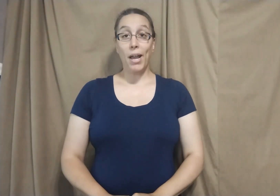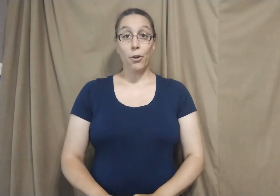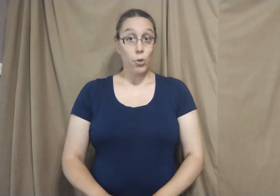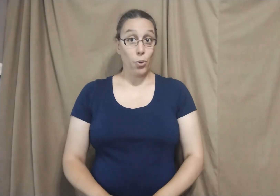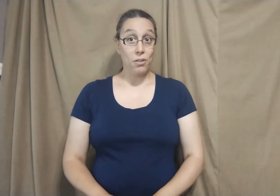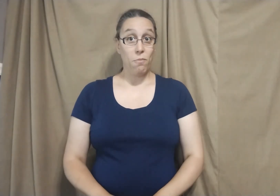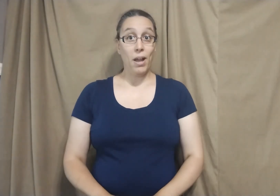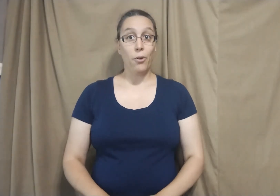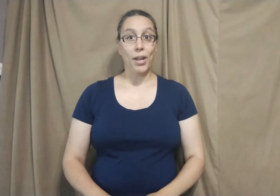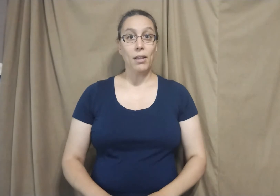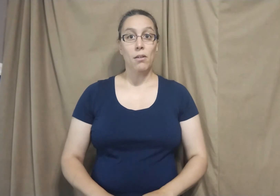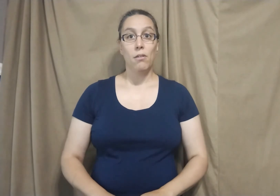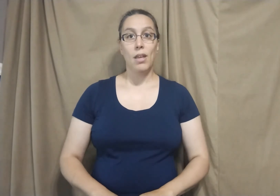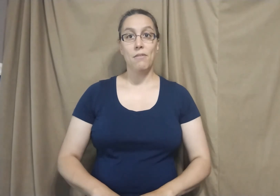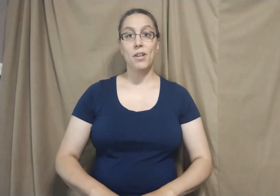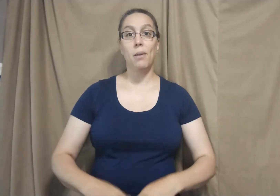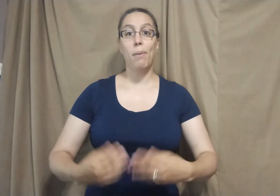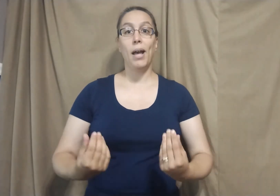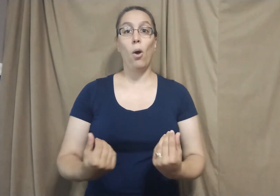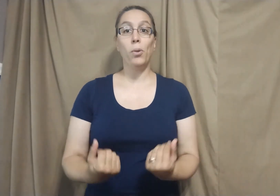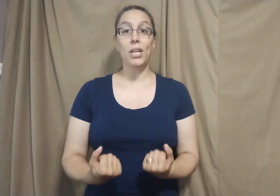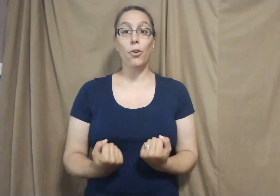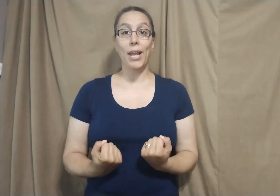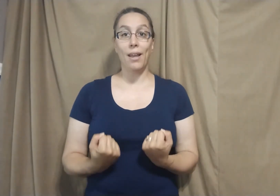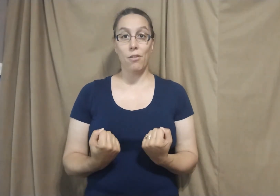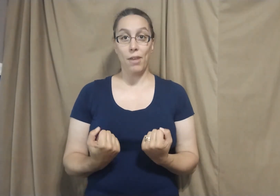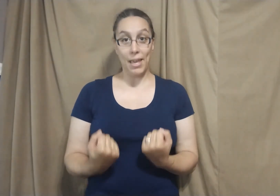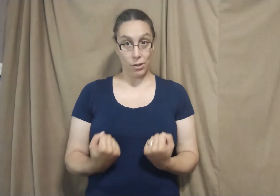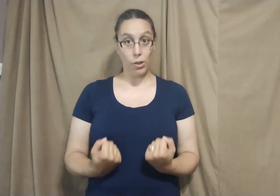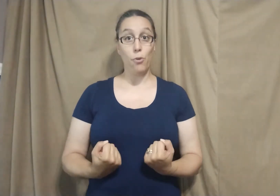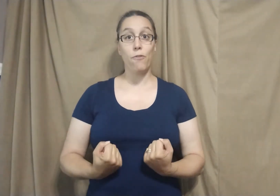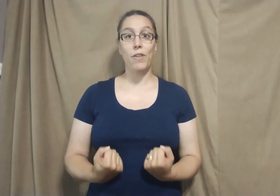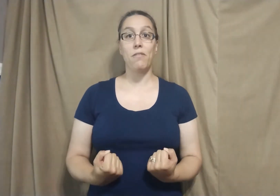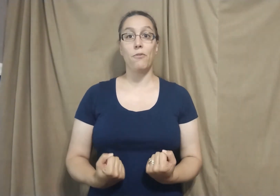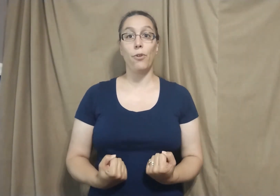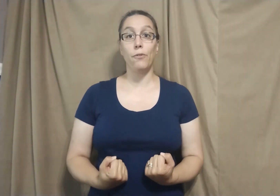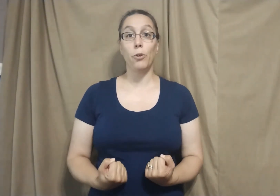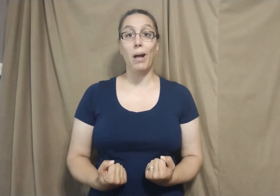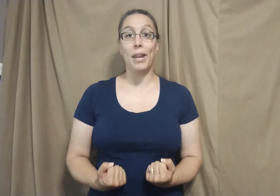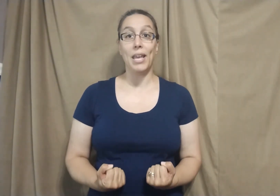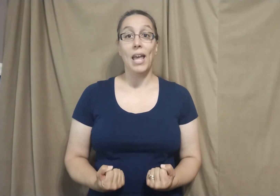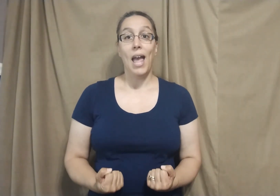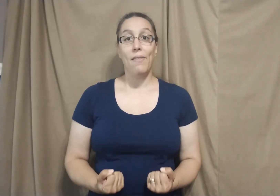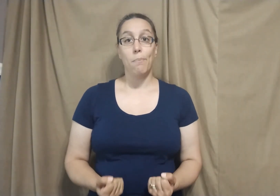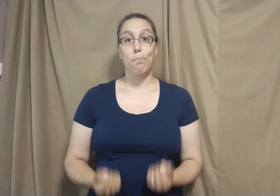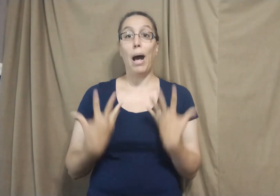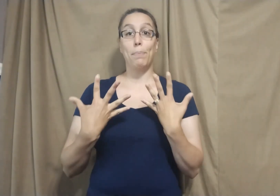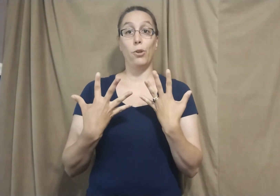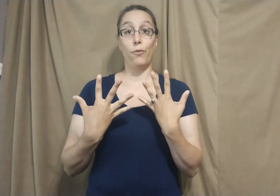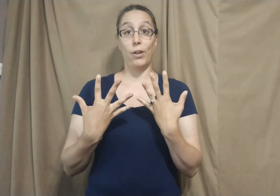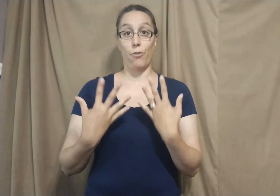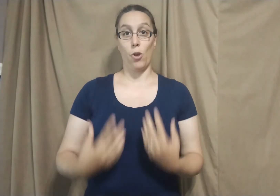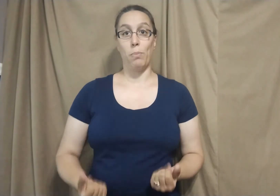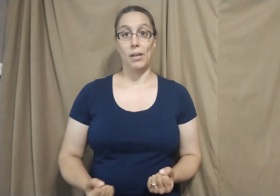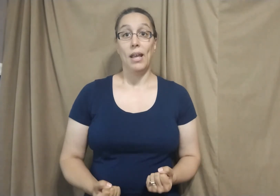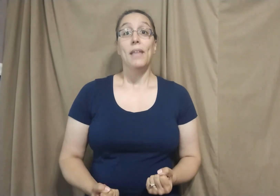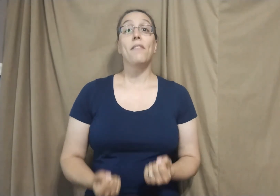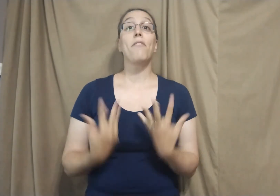Inspired or inspiring is done by holding your hands in closed fists in front of your body and then popping your fingers open. This is